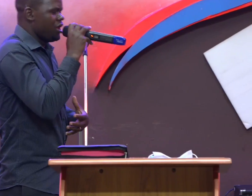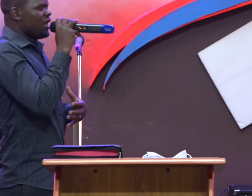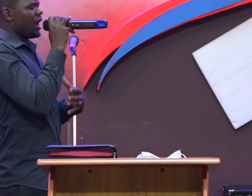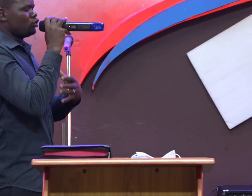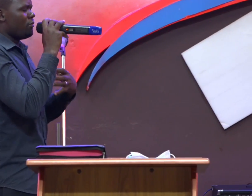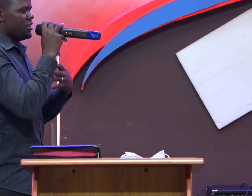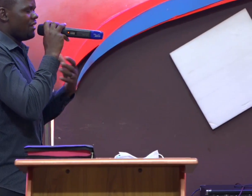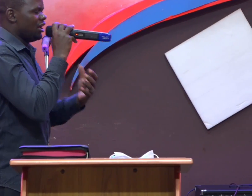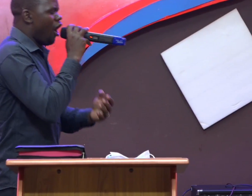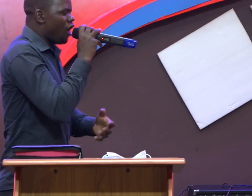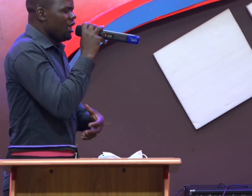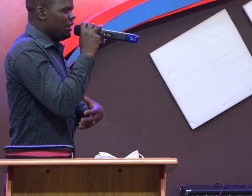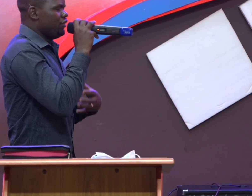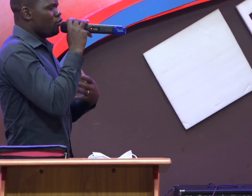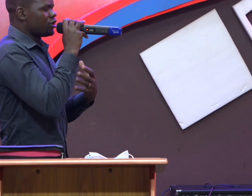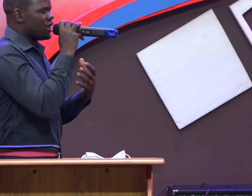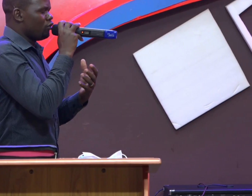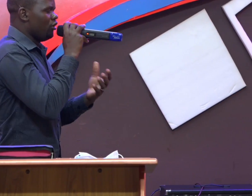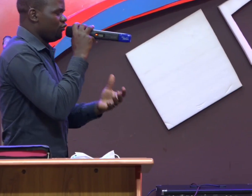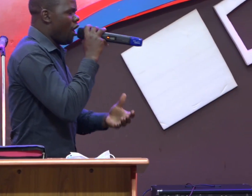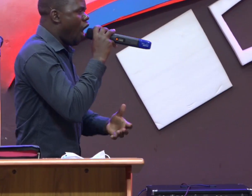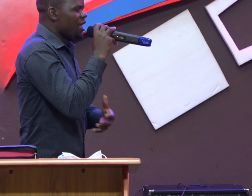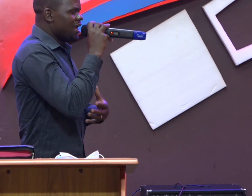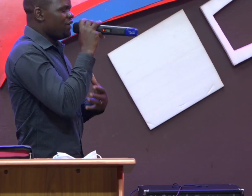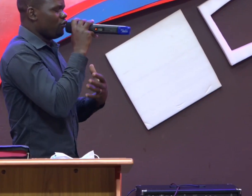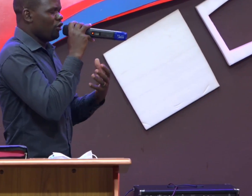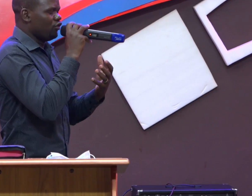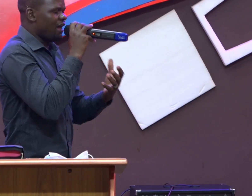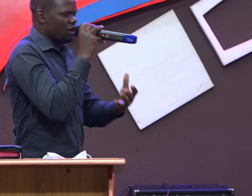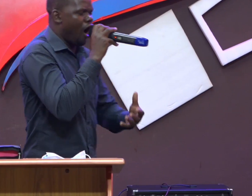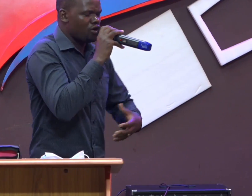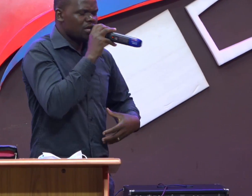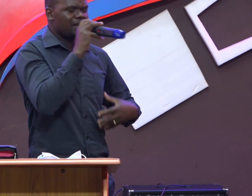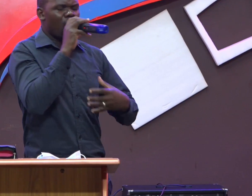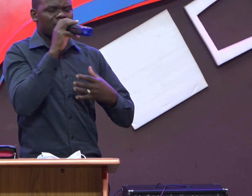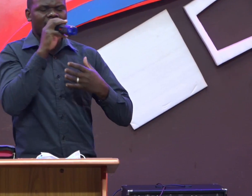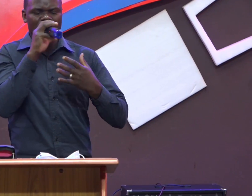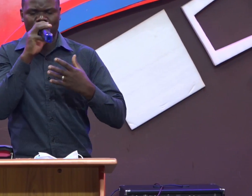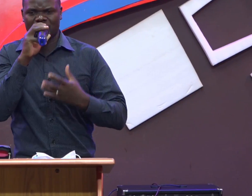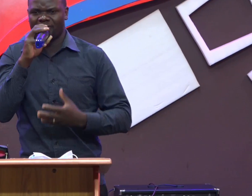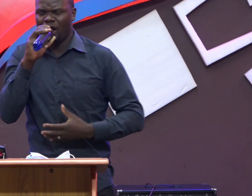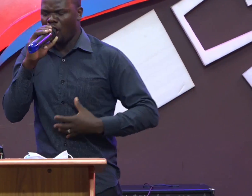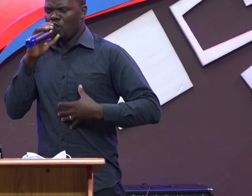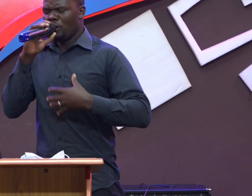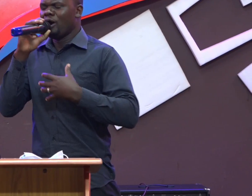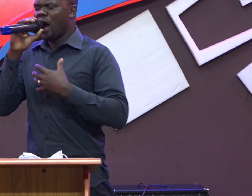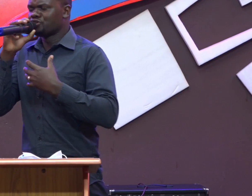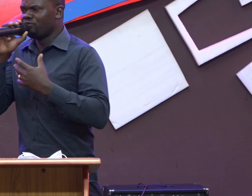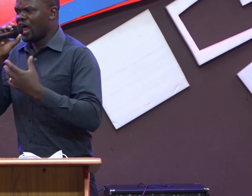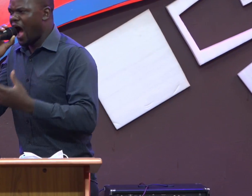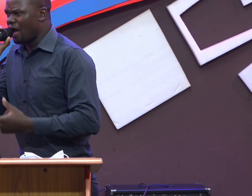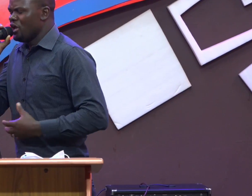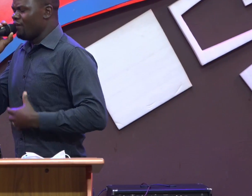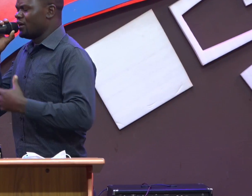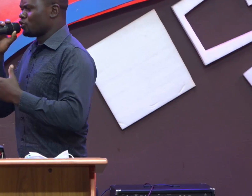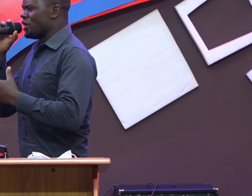glory. Glory, that out of me, heaven Lord, living waters will flow, life will flow, heaven Lord, that the words that I speak, heaven Lord, will be words